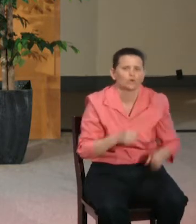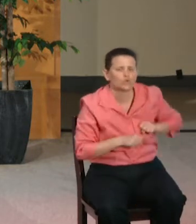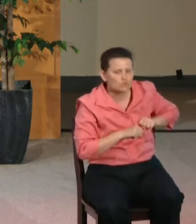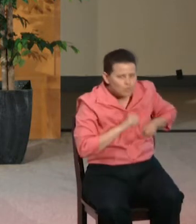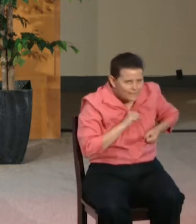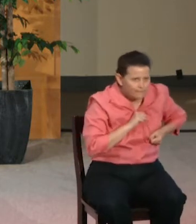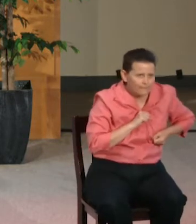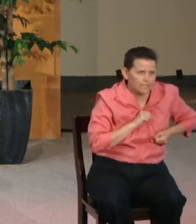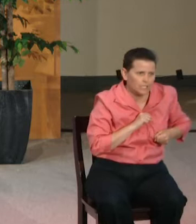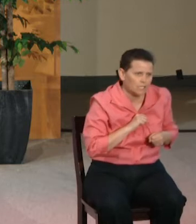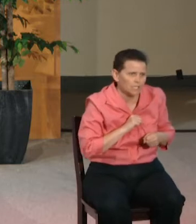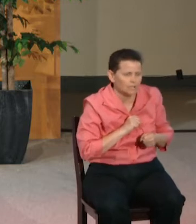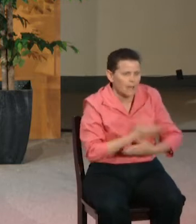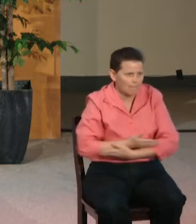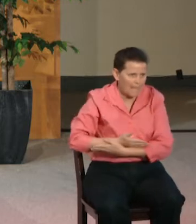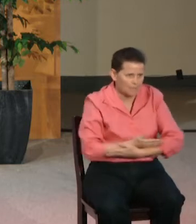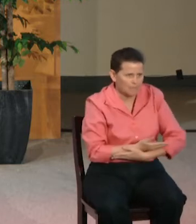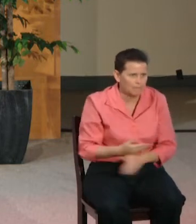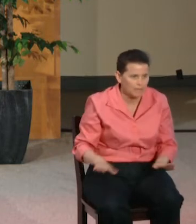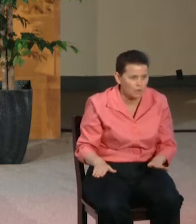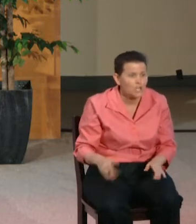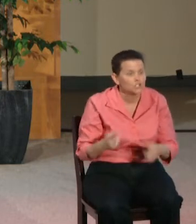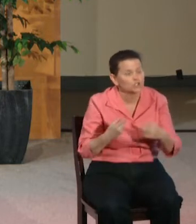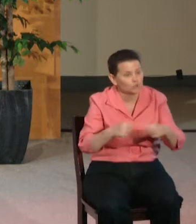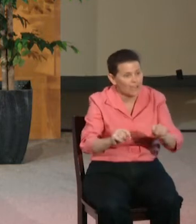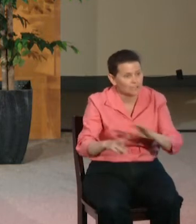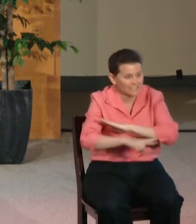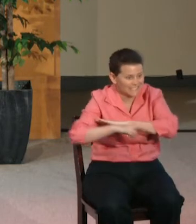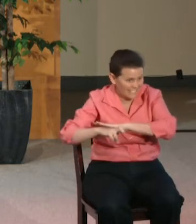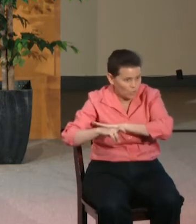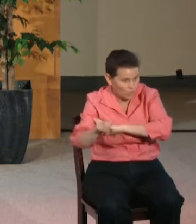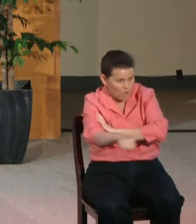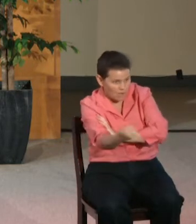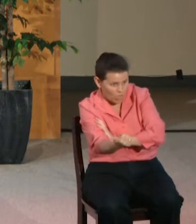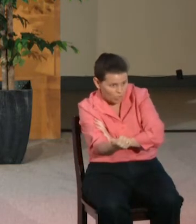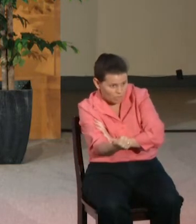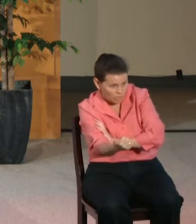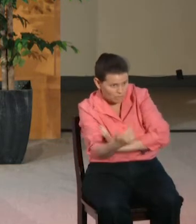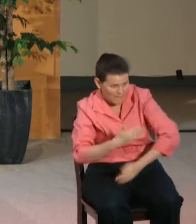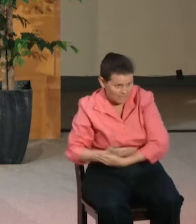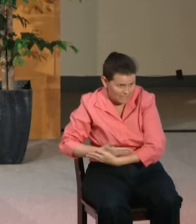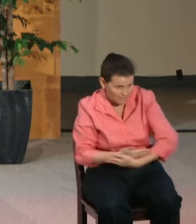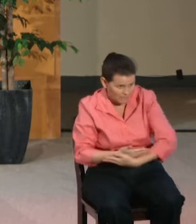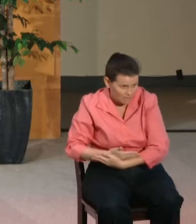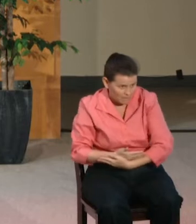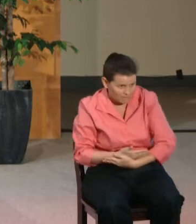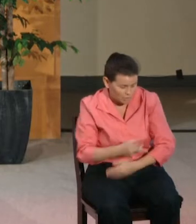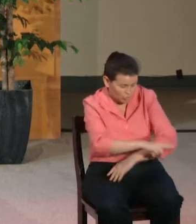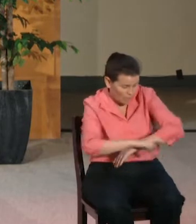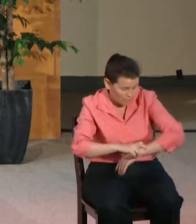loss of her child, she tried to steal the chick of another penguin mother. Like, she tried to take the